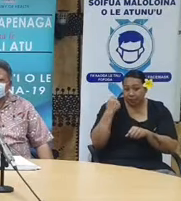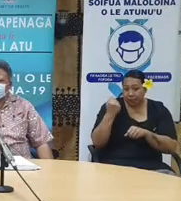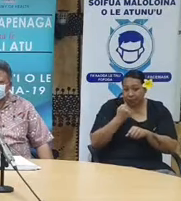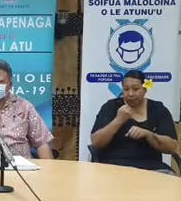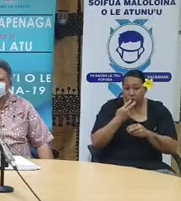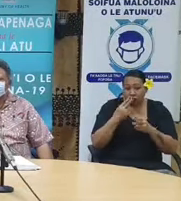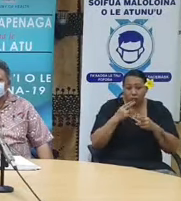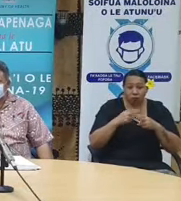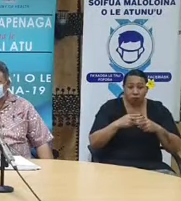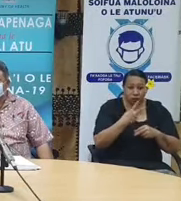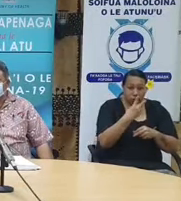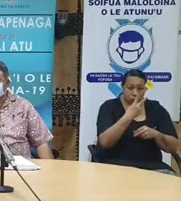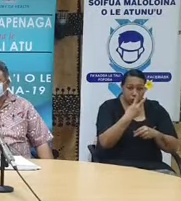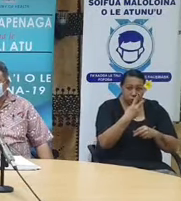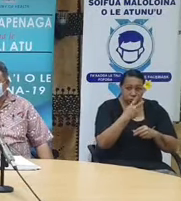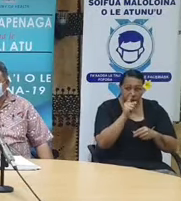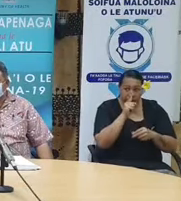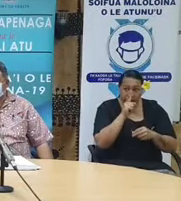room.